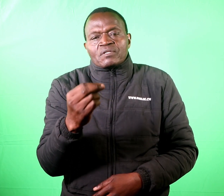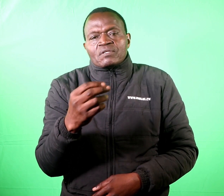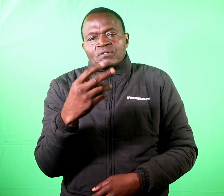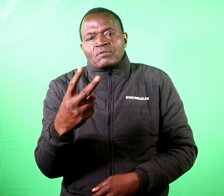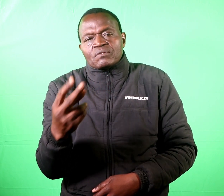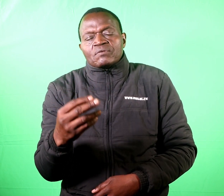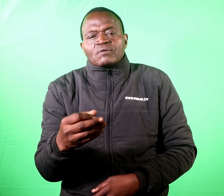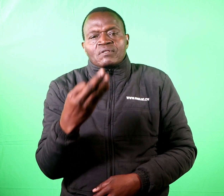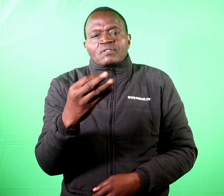30.3%,